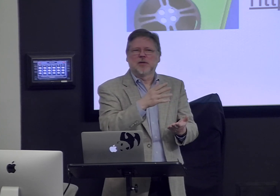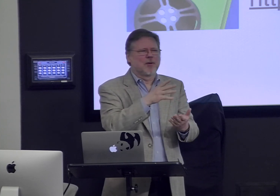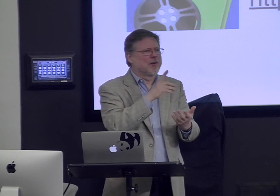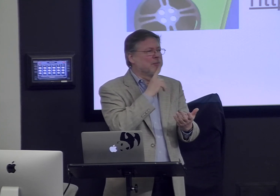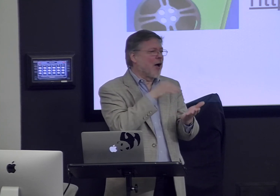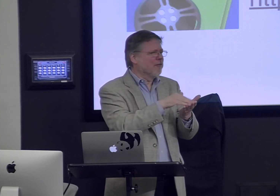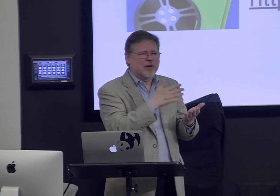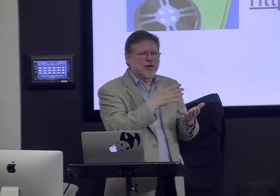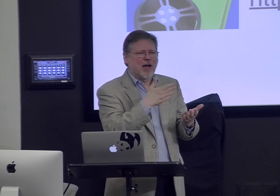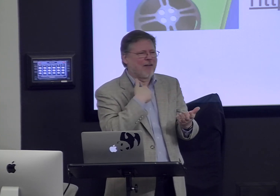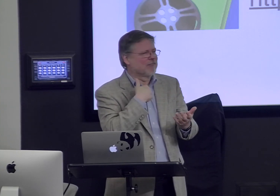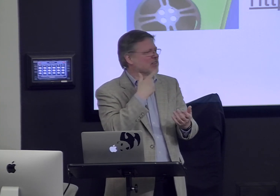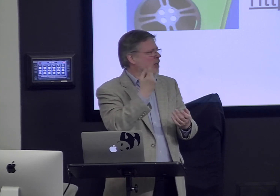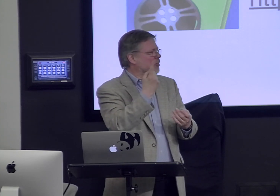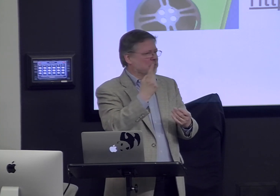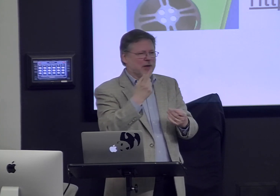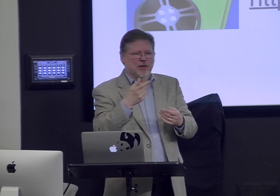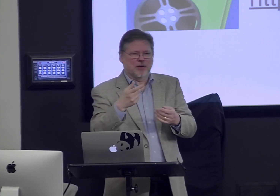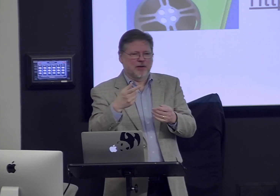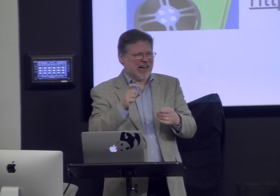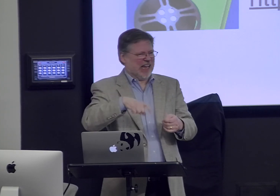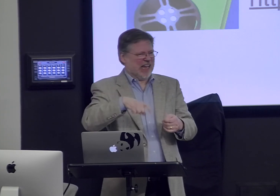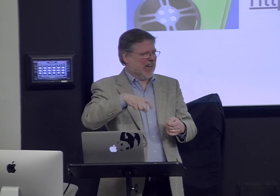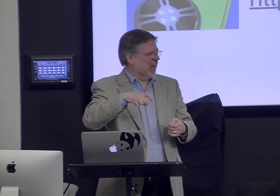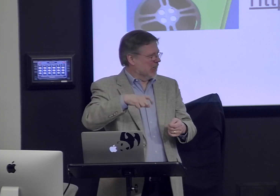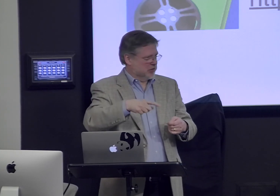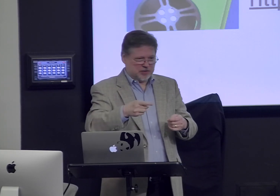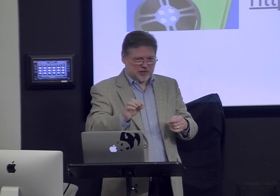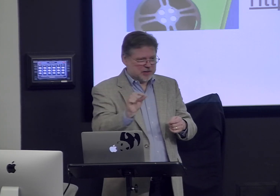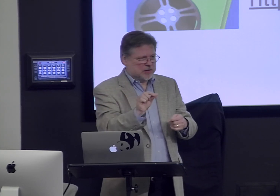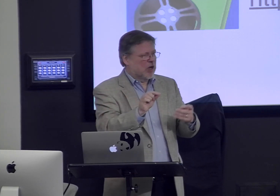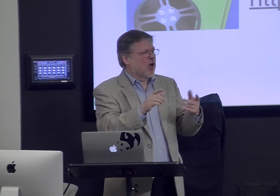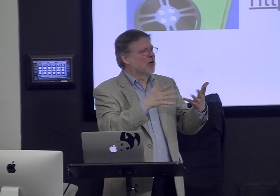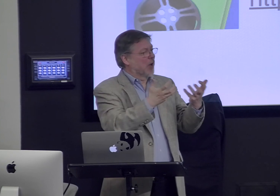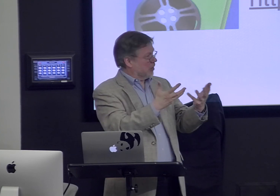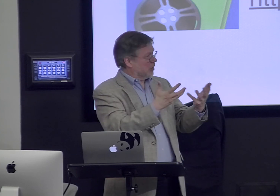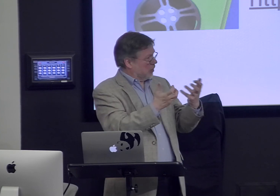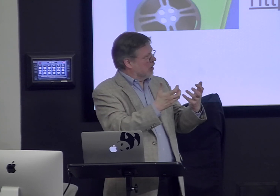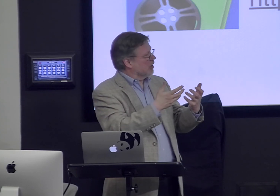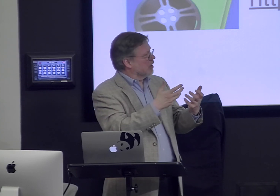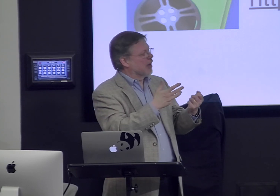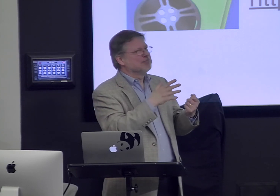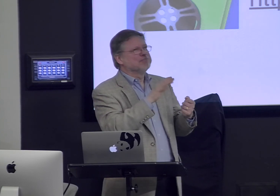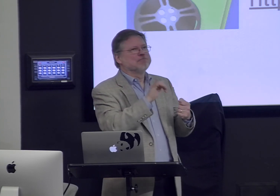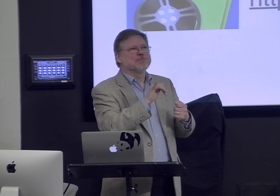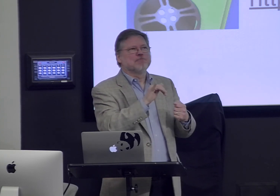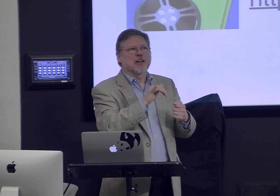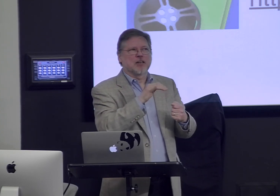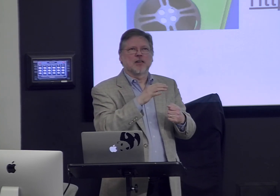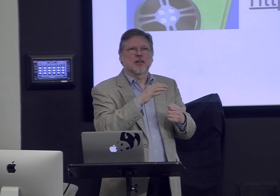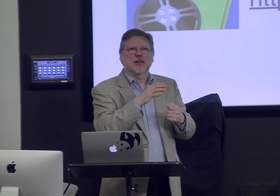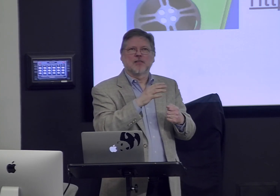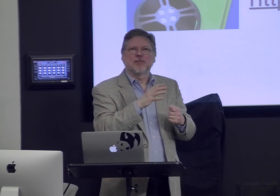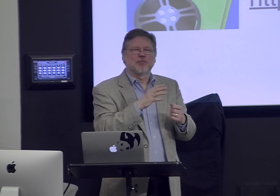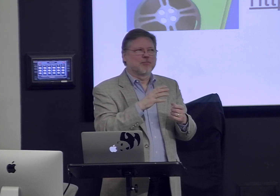to address your question, I think you have to start with thinking about situations prompting need. So a